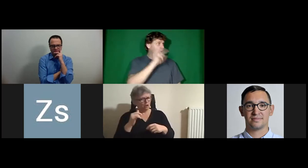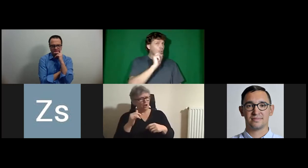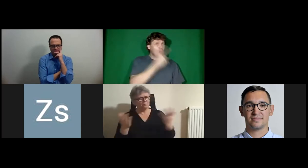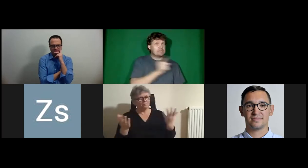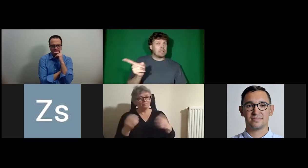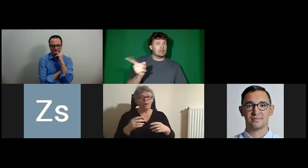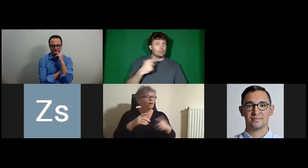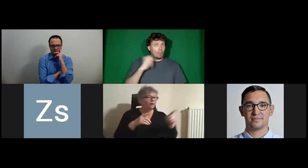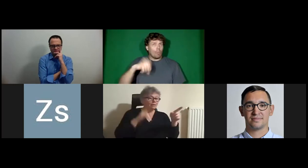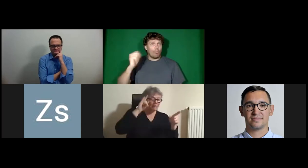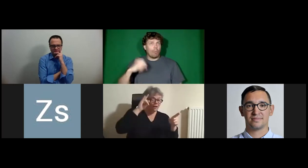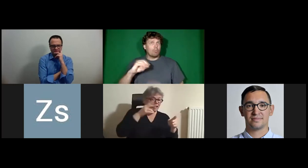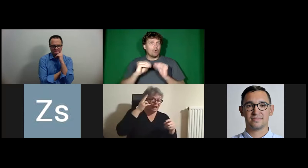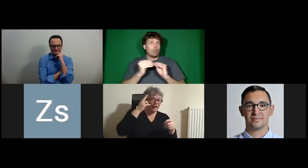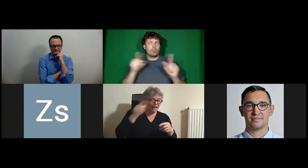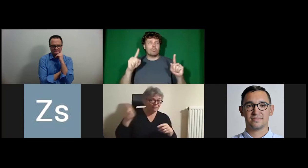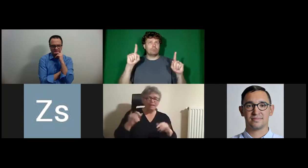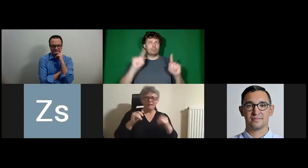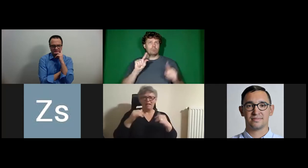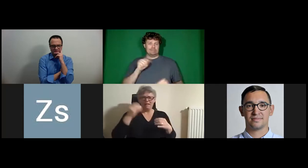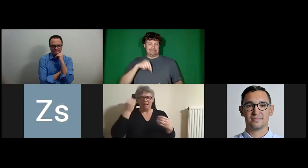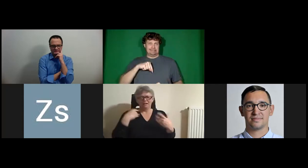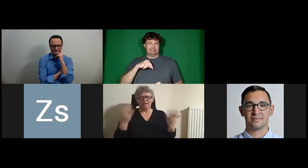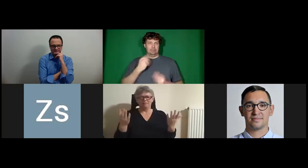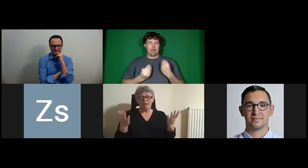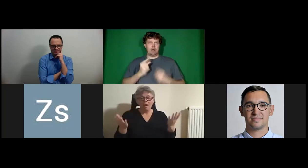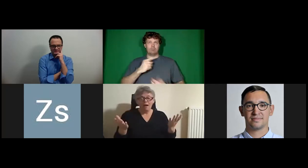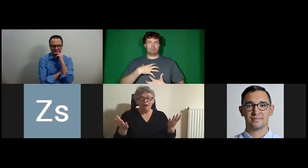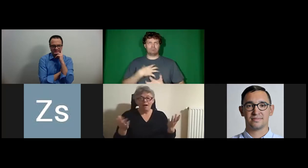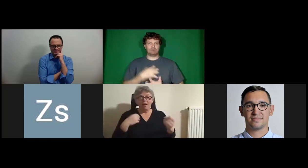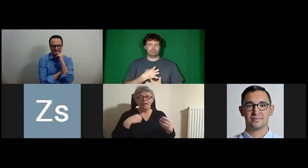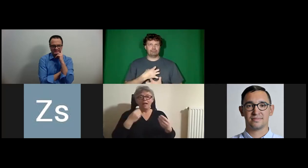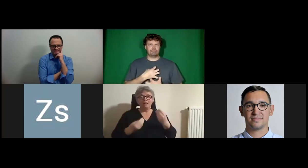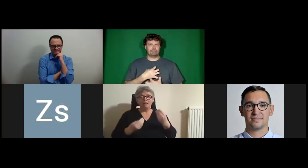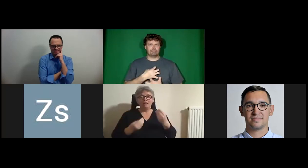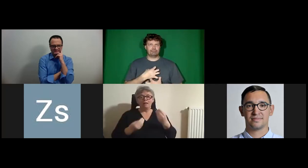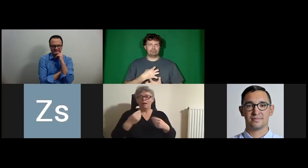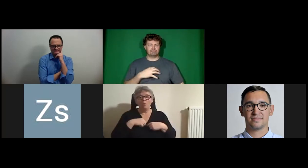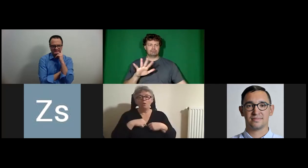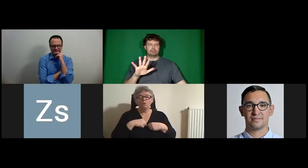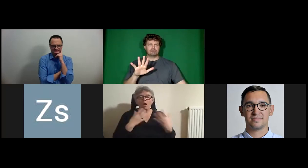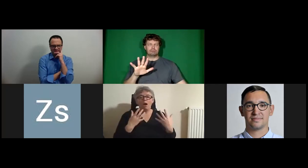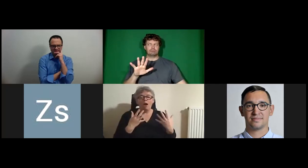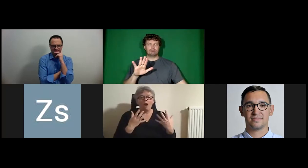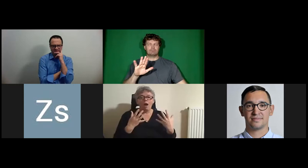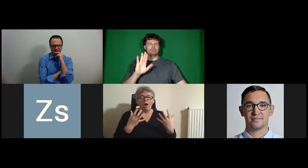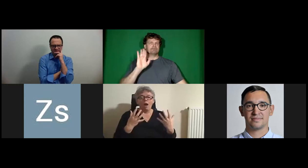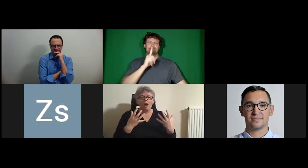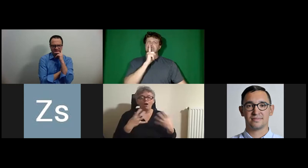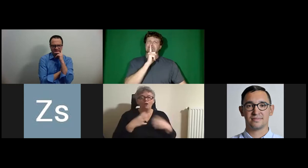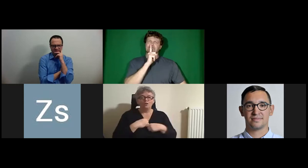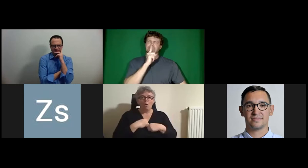him? Miha, do you understand them? Yeah, no problem. And he was just fascinated. And actually,